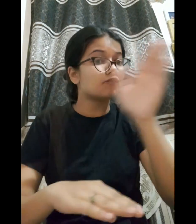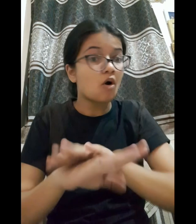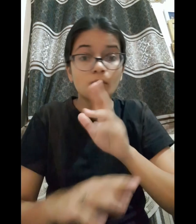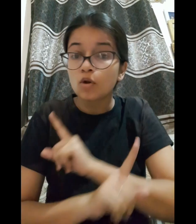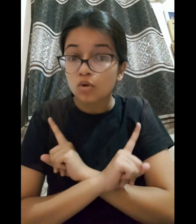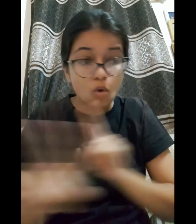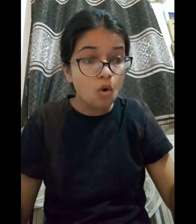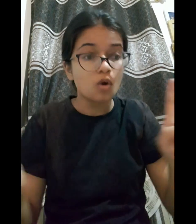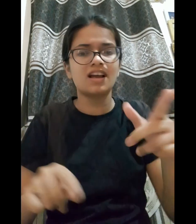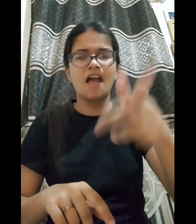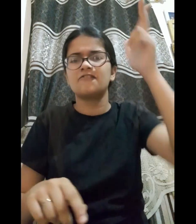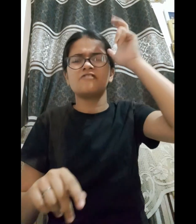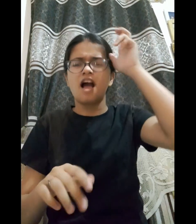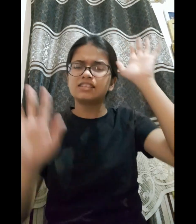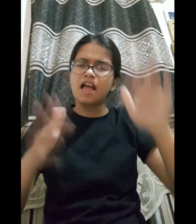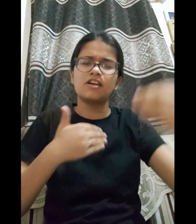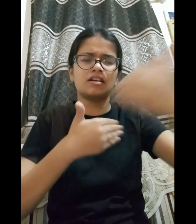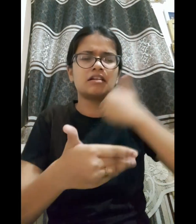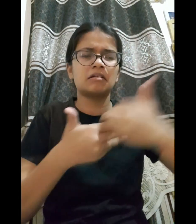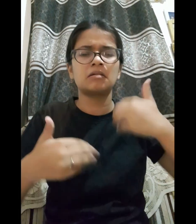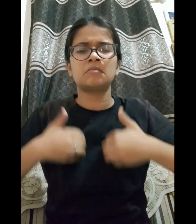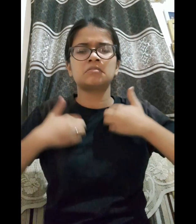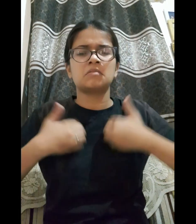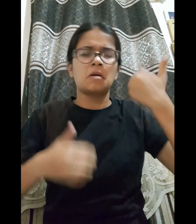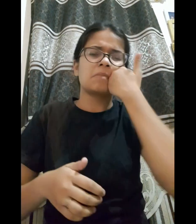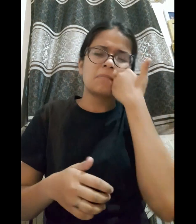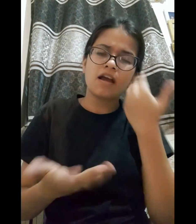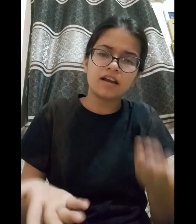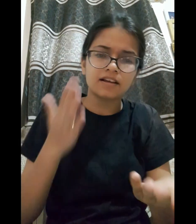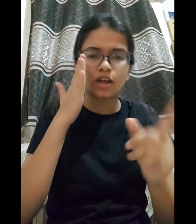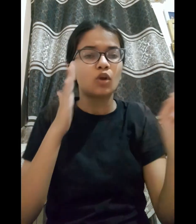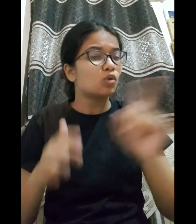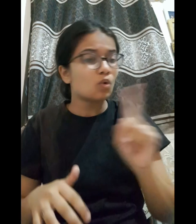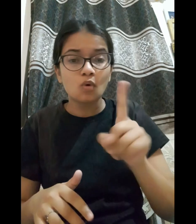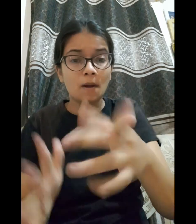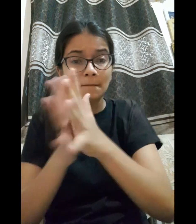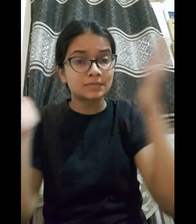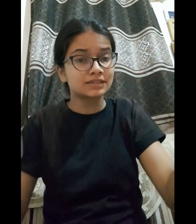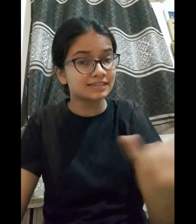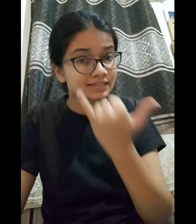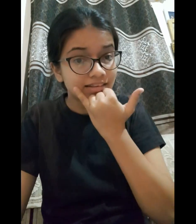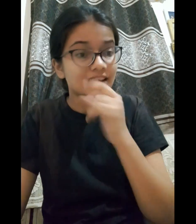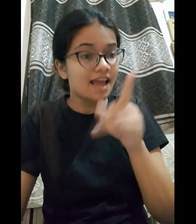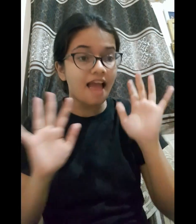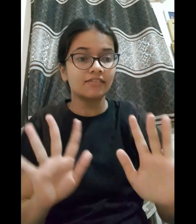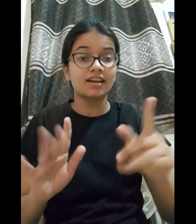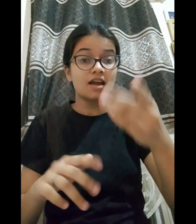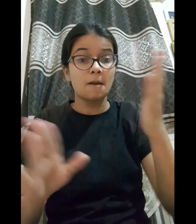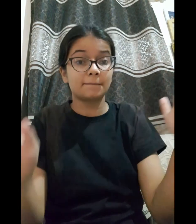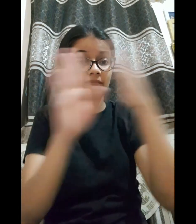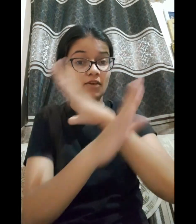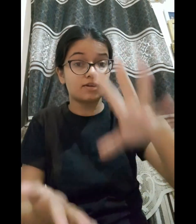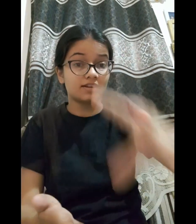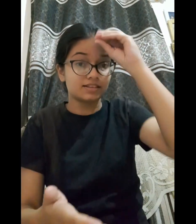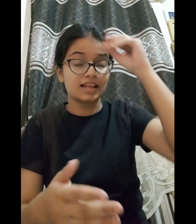people think the virus has caused a pneumonia, and that is the biggest mistake which happened in the early understanding of the disease. The